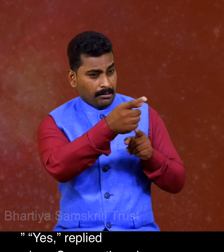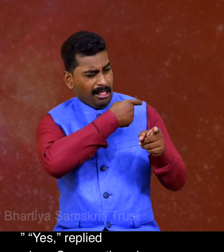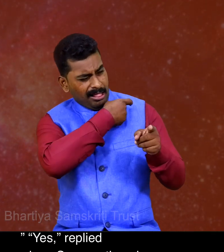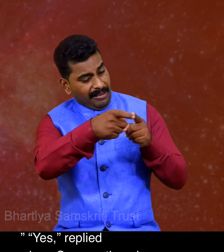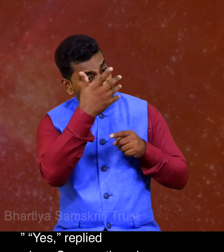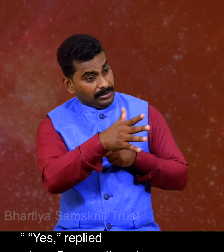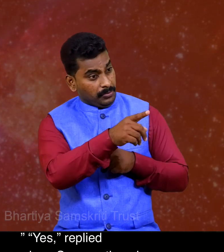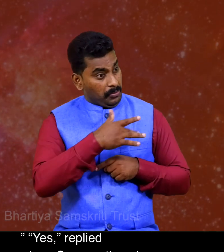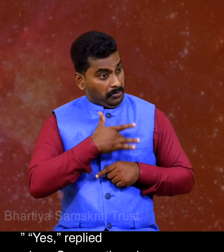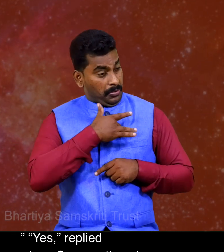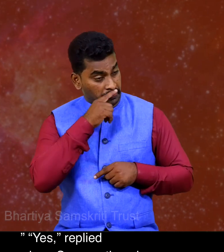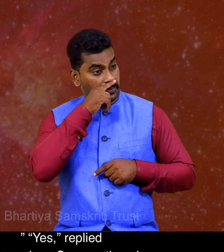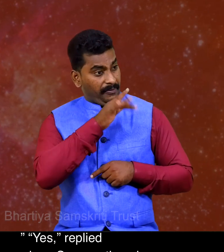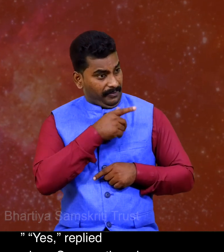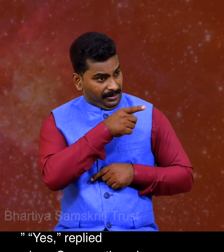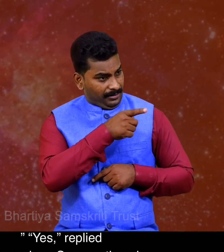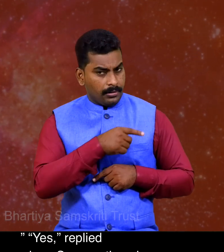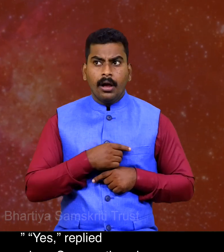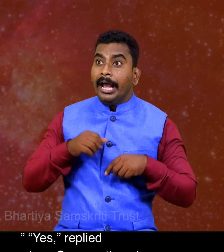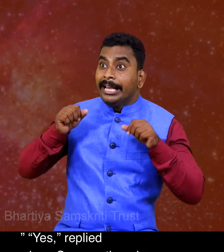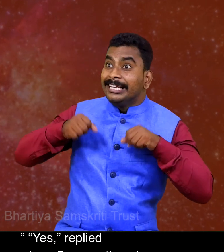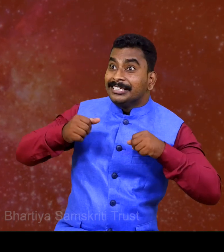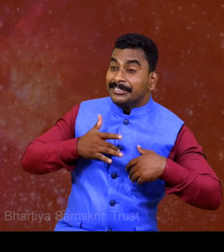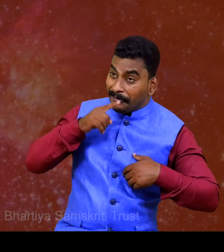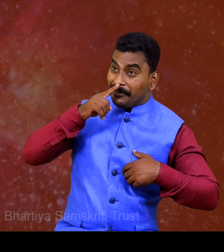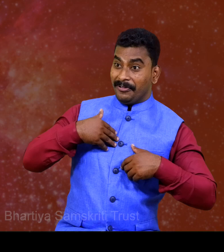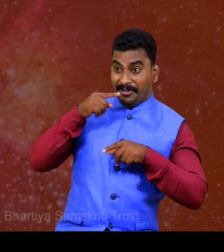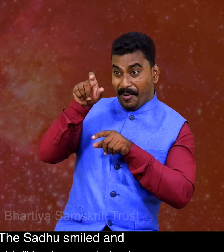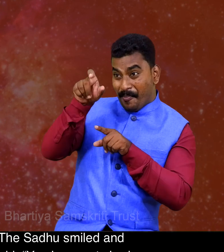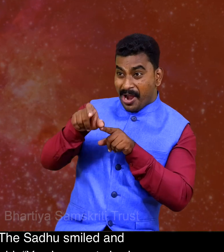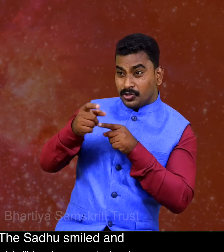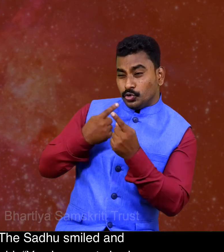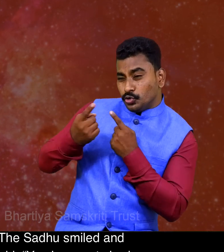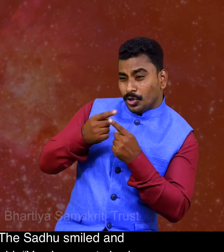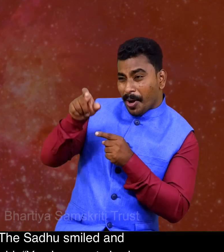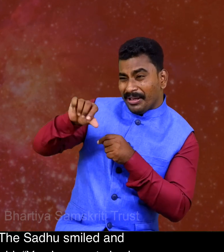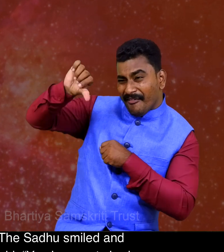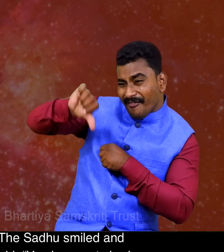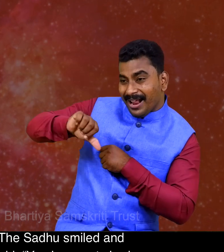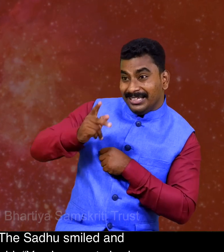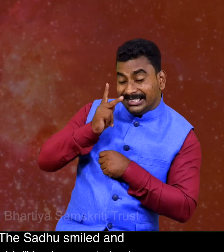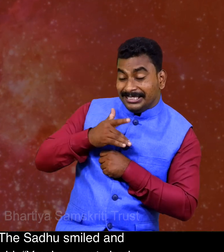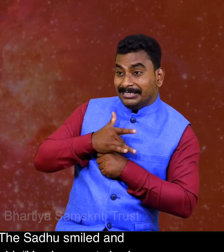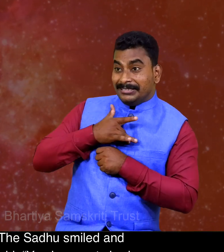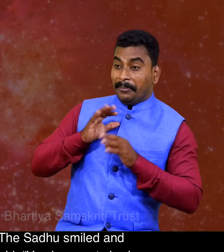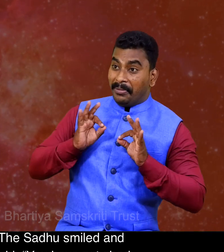"Yes, yes," replied Madhusudana Saraswati again. The sadhu smiled and